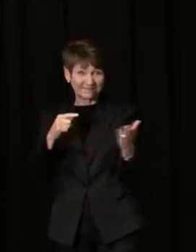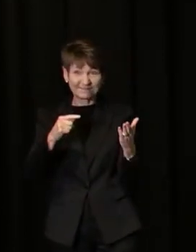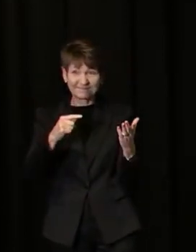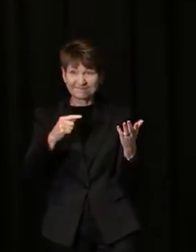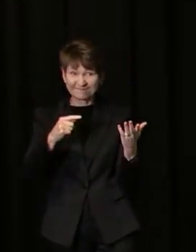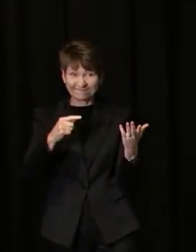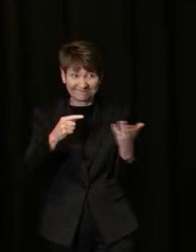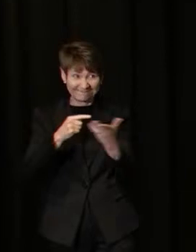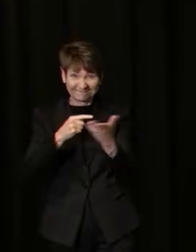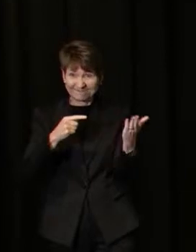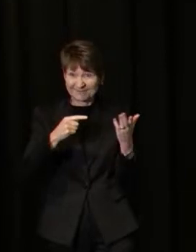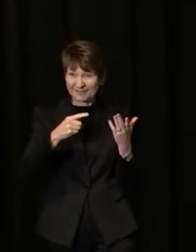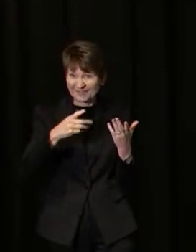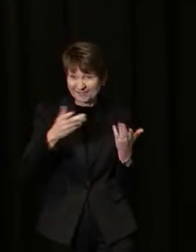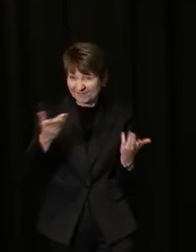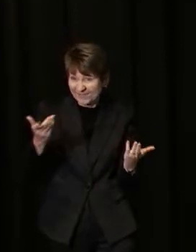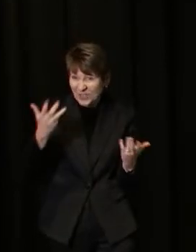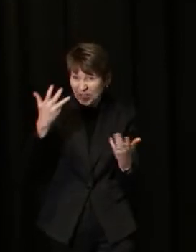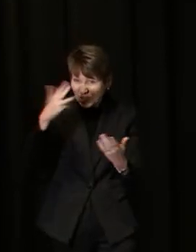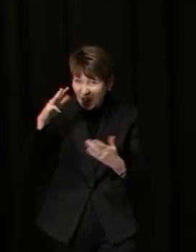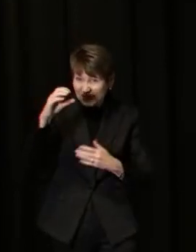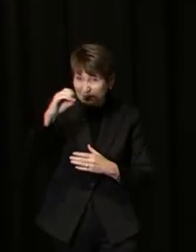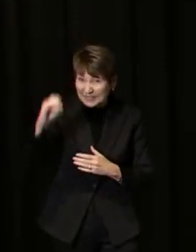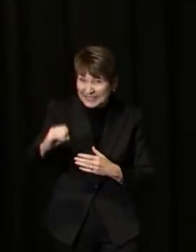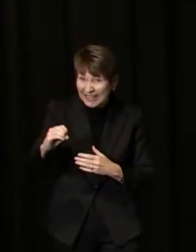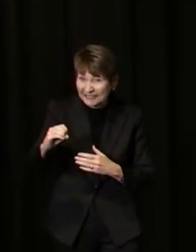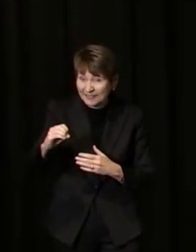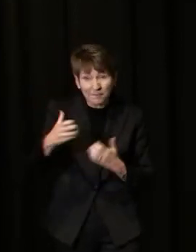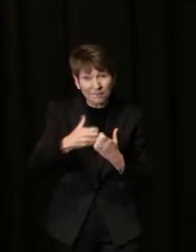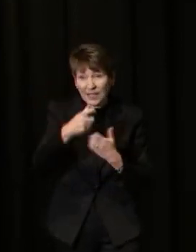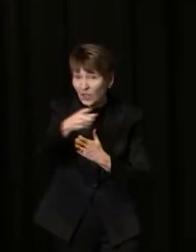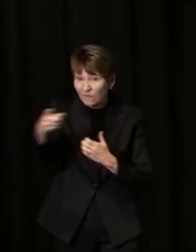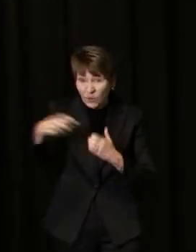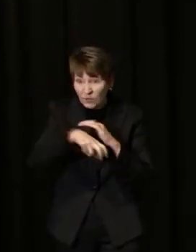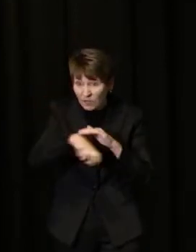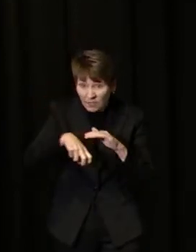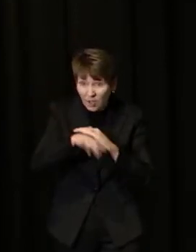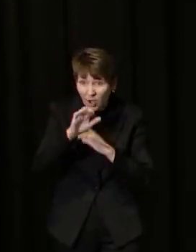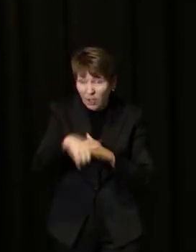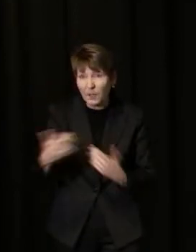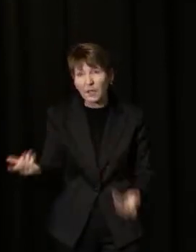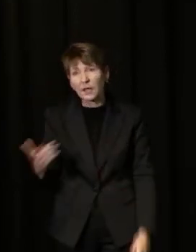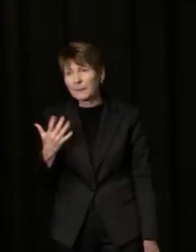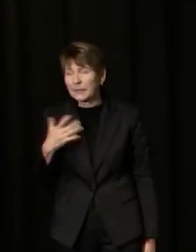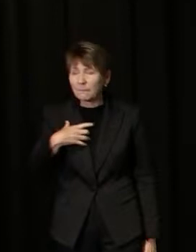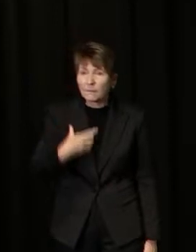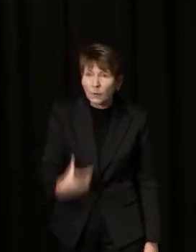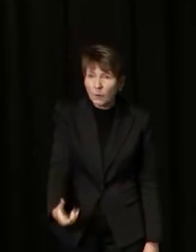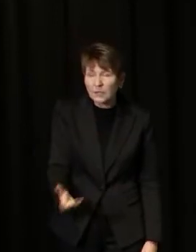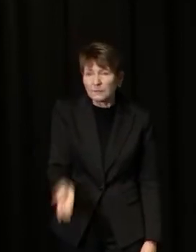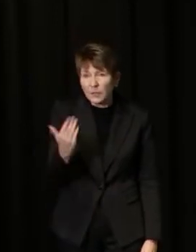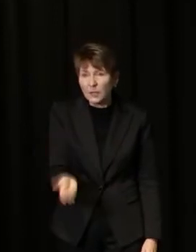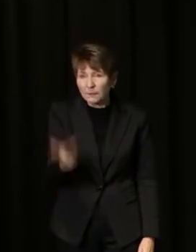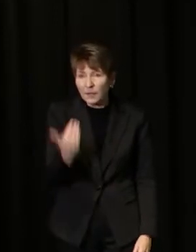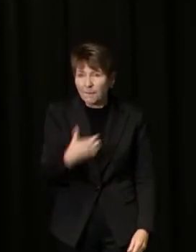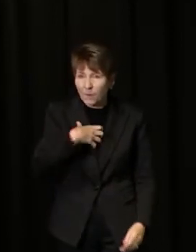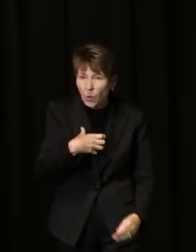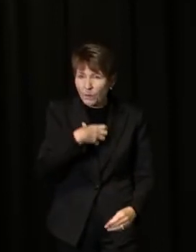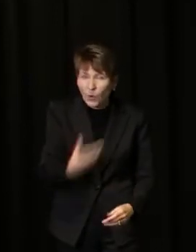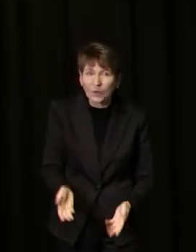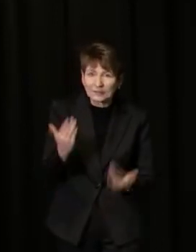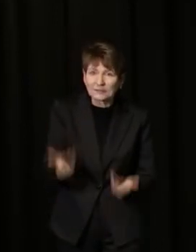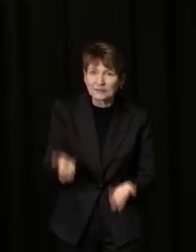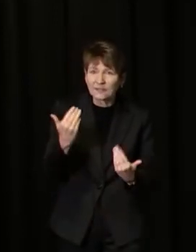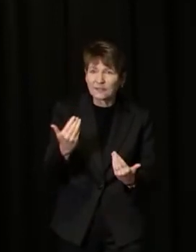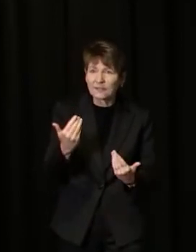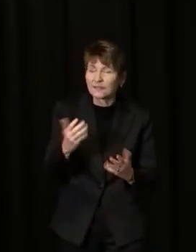90, people have done everything we asked them to do, and we're not going to get much more protected than that. Now, having said that, I don't want to be read to be